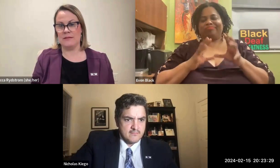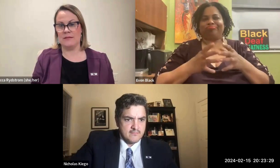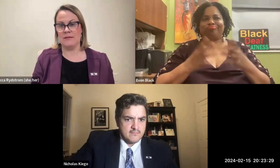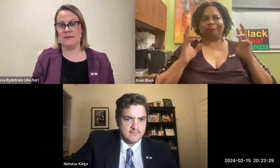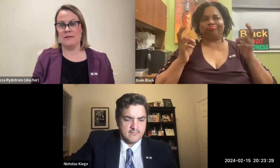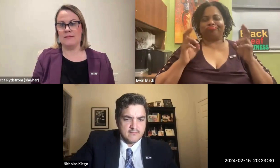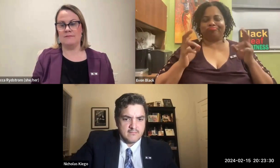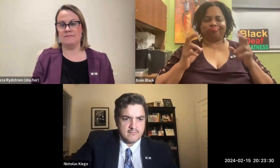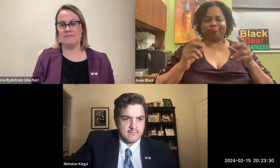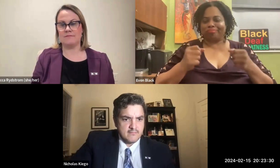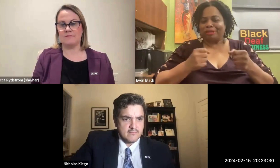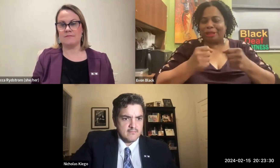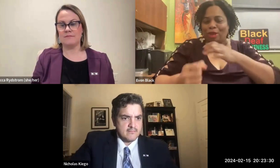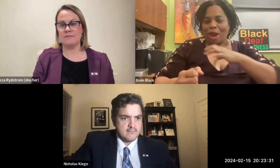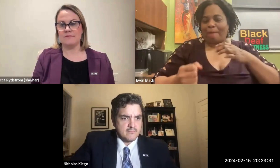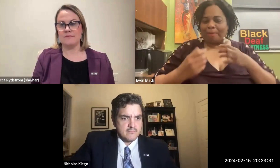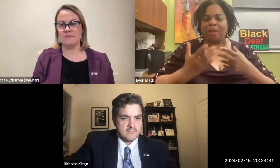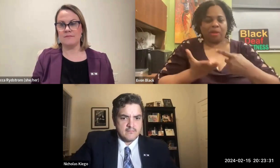We